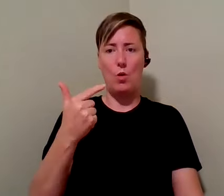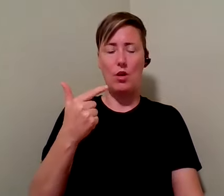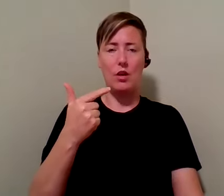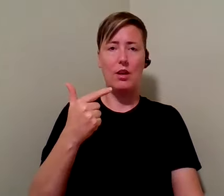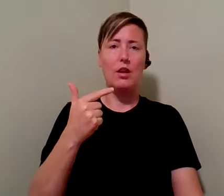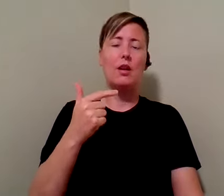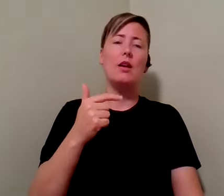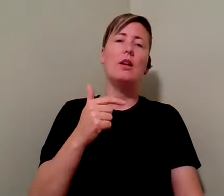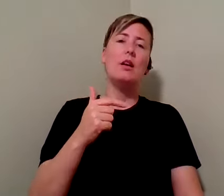Office.